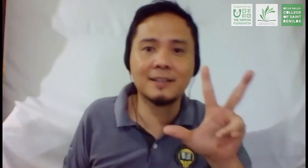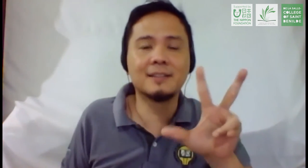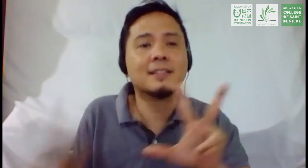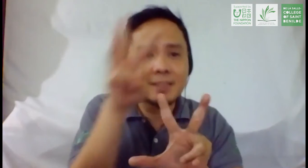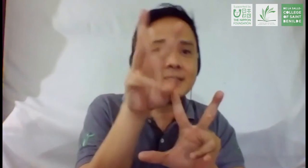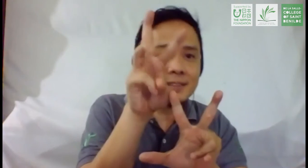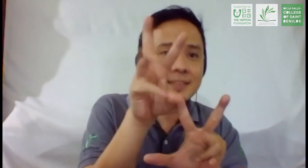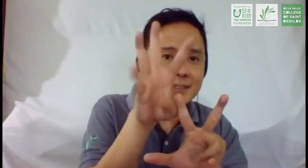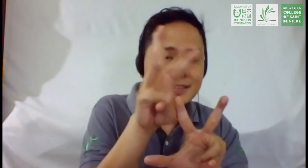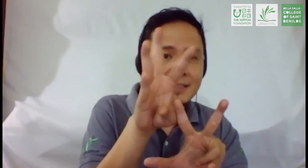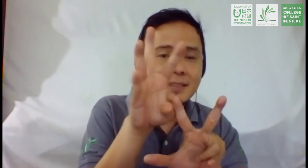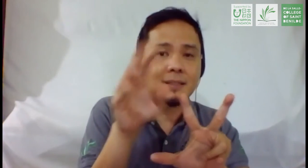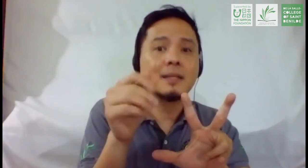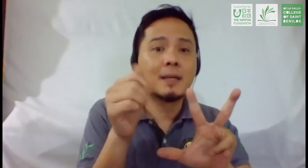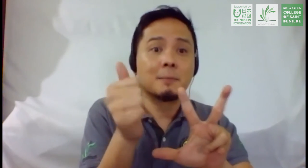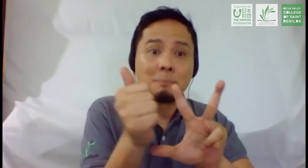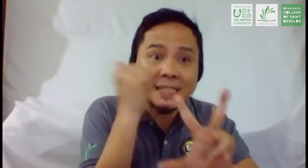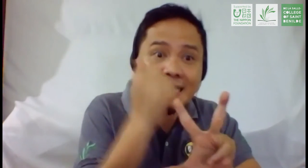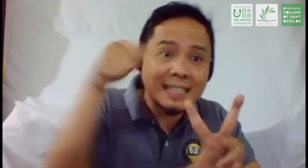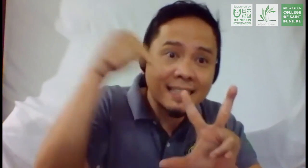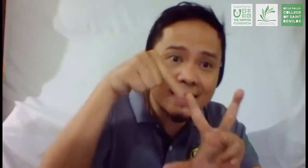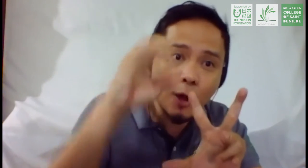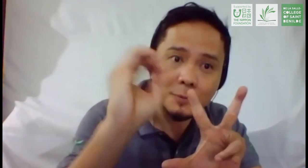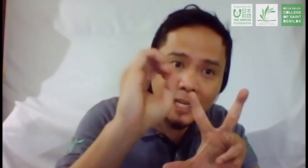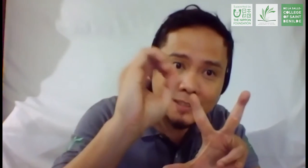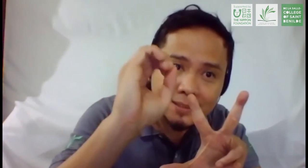16. 16. 16 is the object.